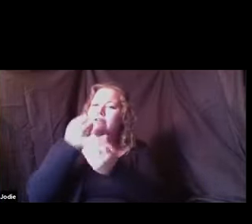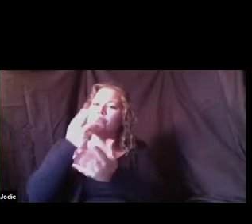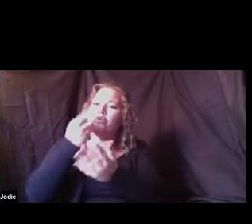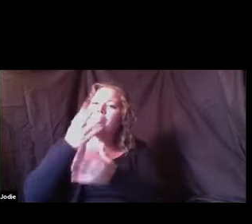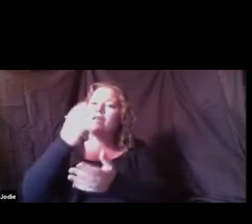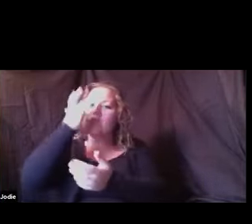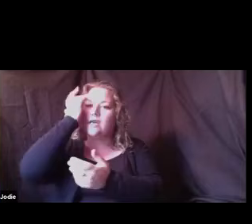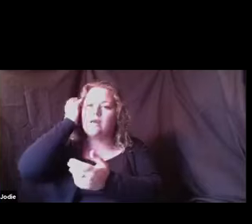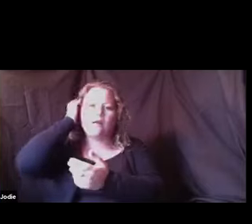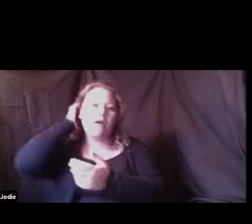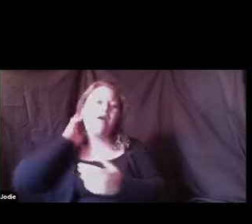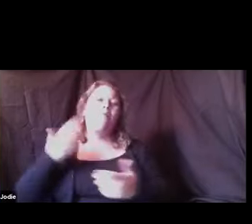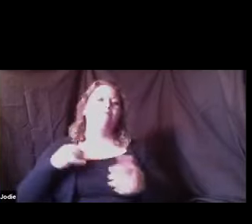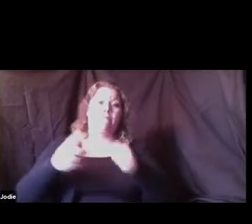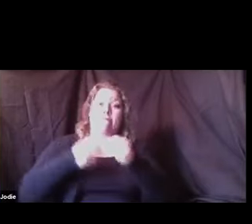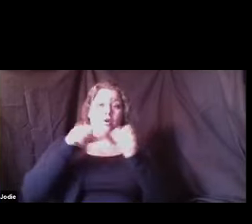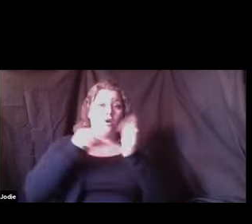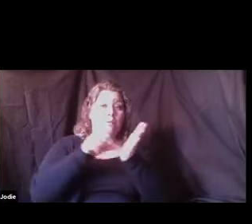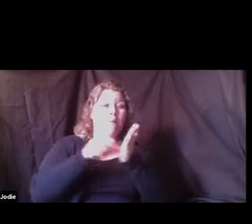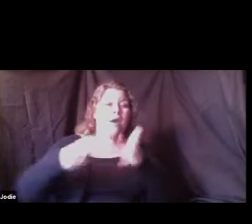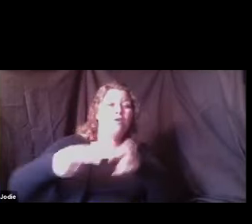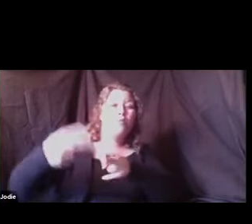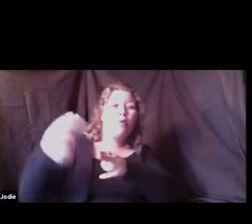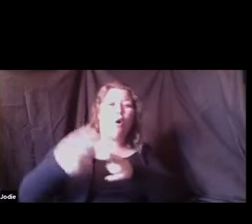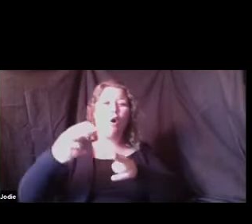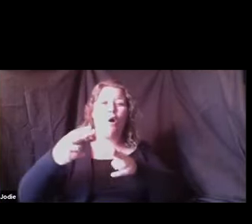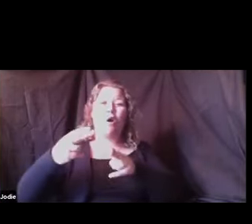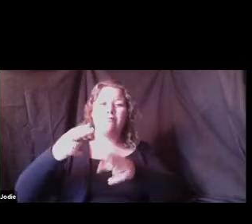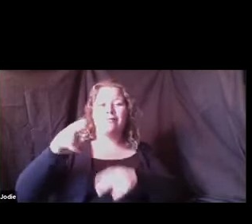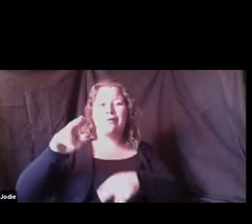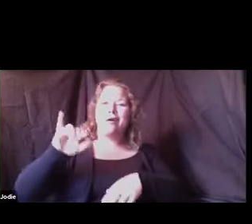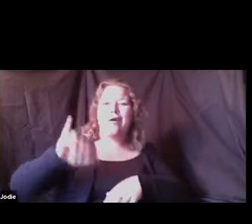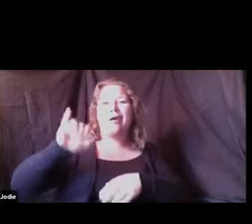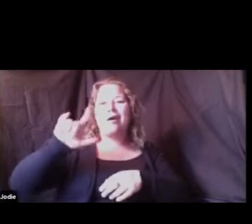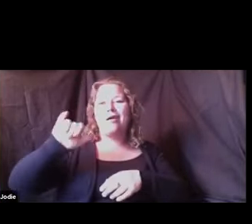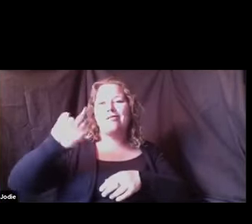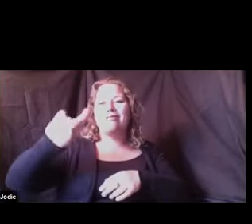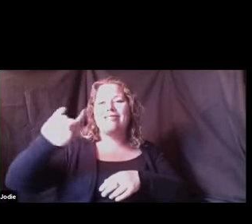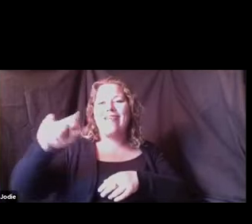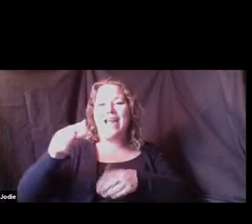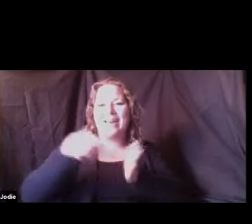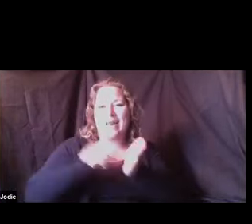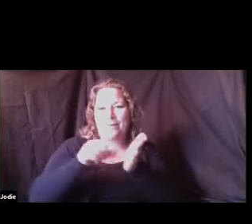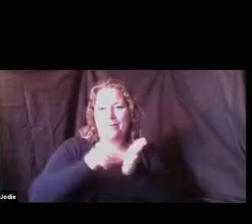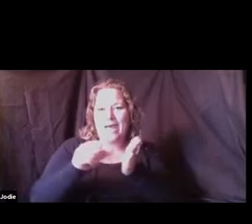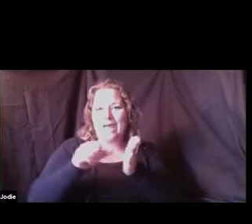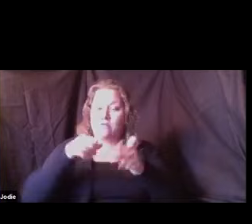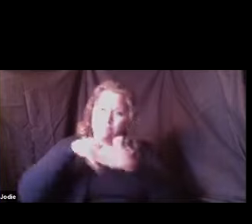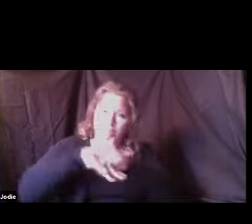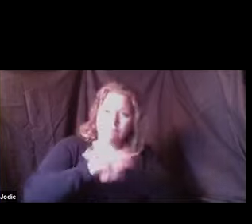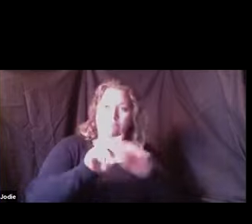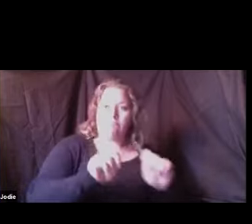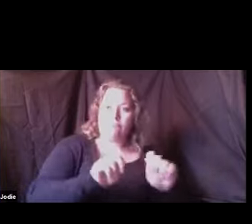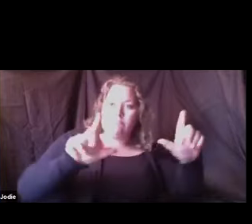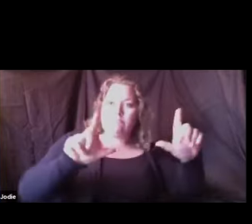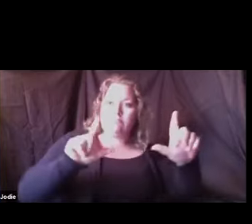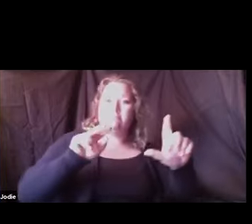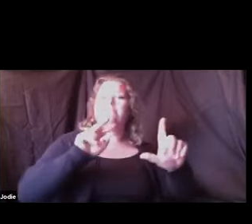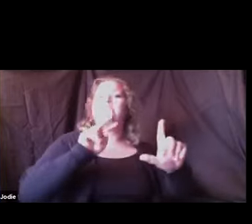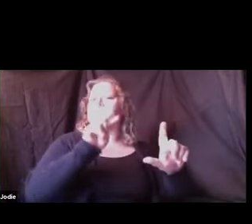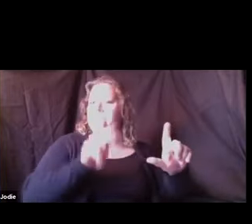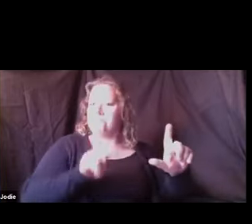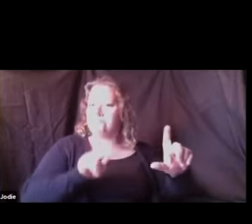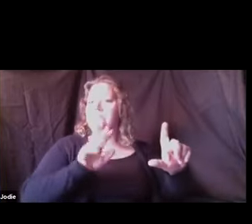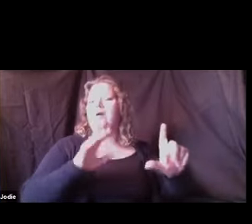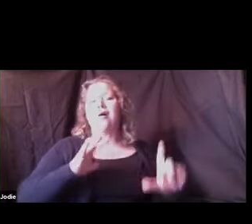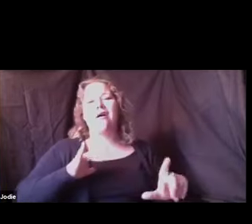see this in a second. But the landing page is basically what most people will reference. It is a very nice